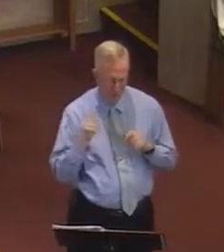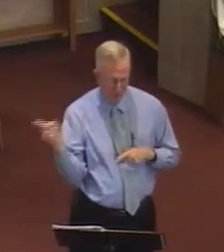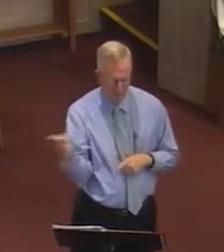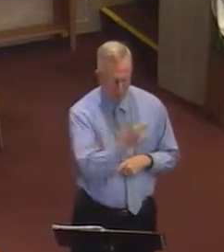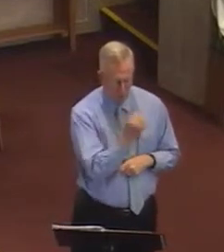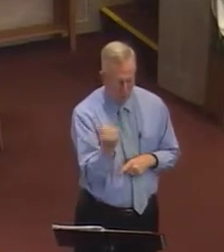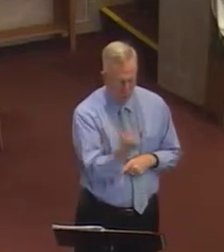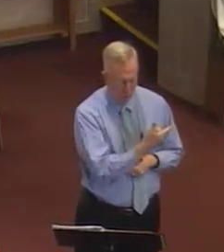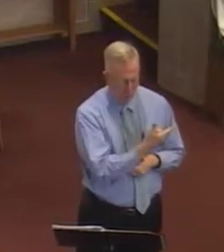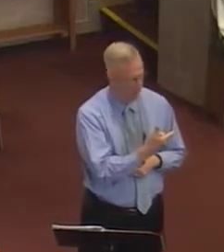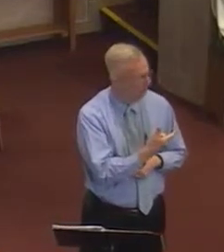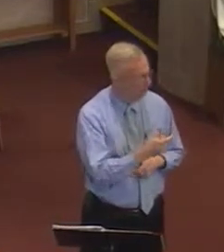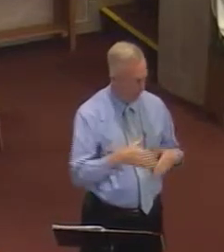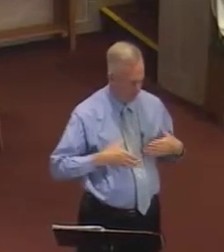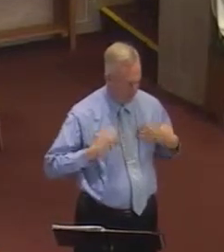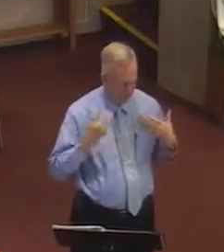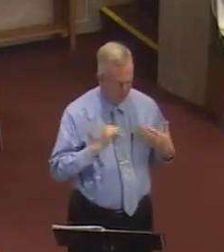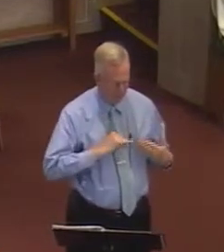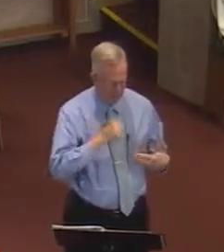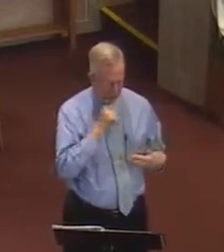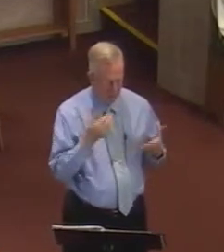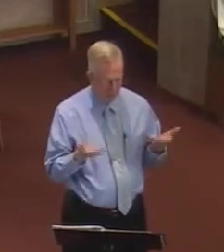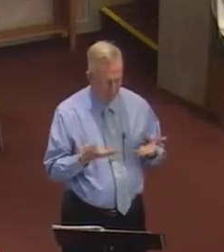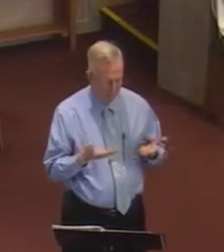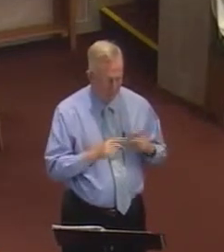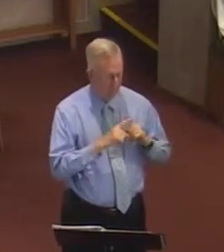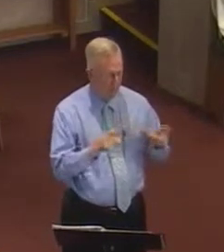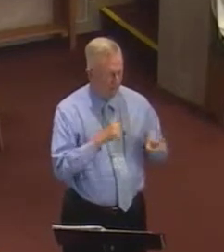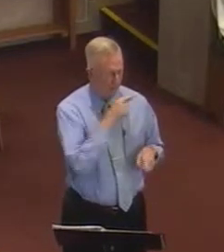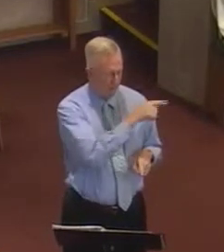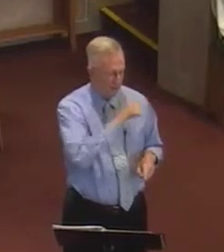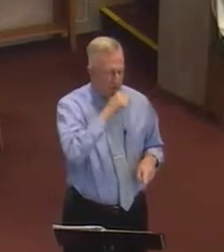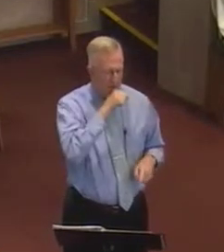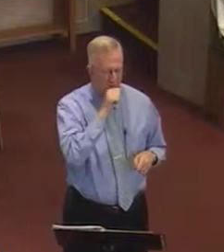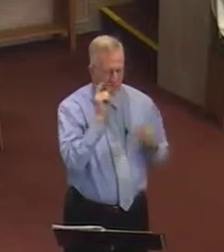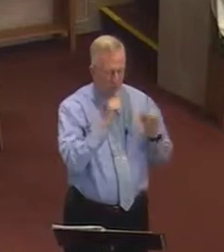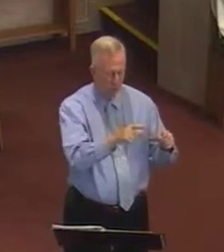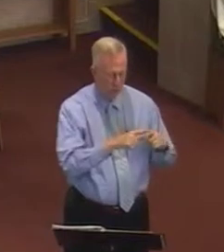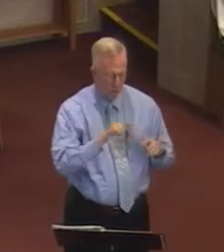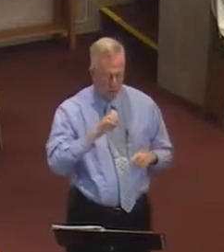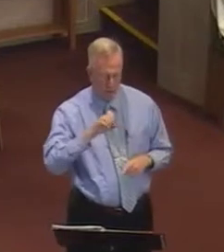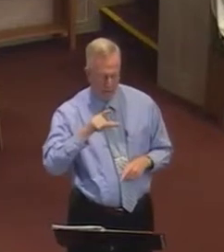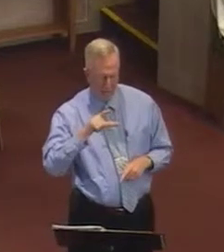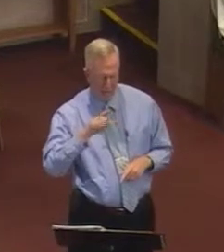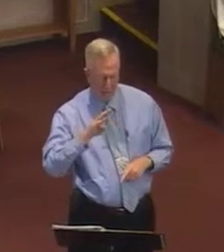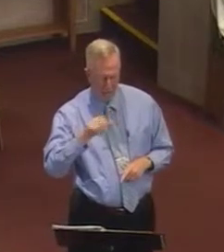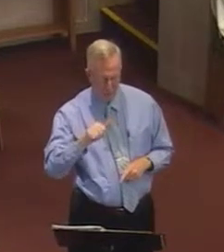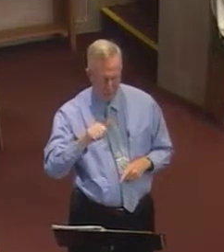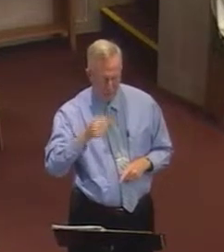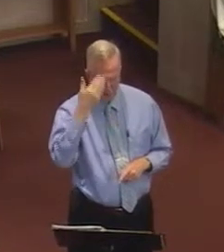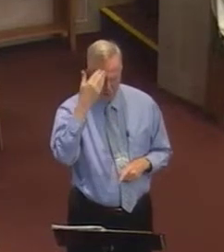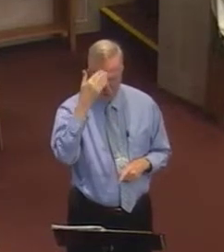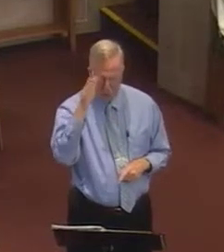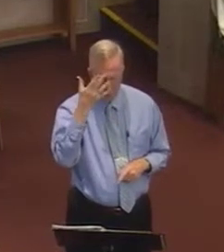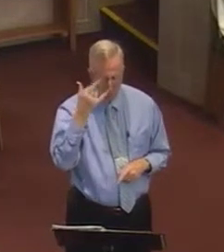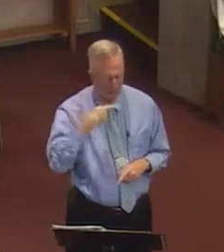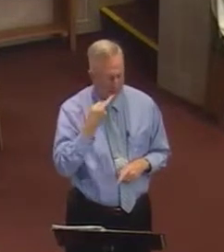And glad I'm here. I'd love to go to Elba, whatever God wants, but anyway, I don't know why I said that.